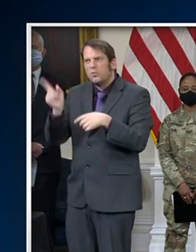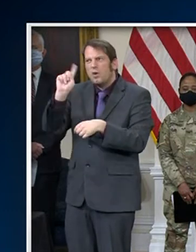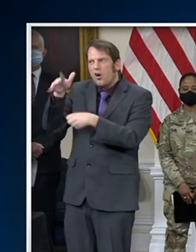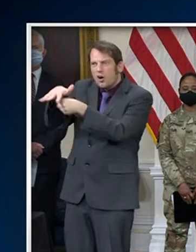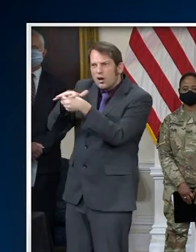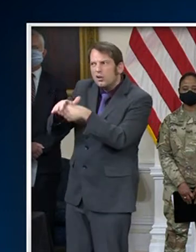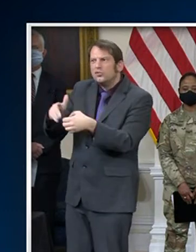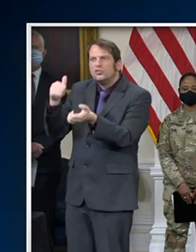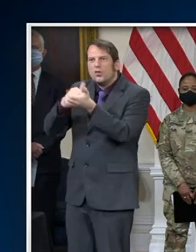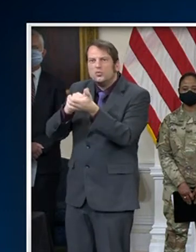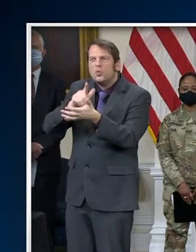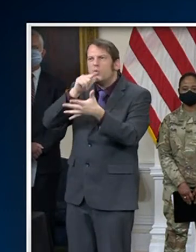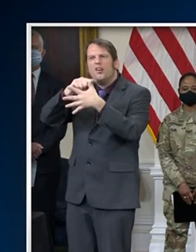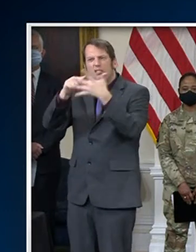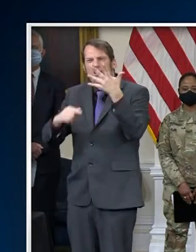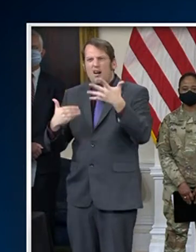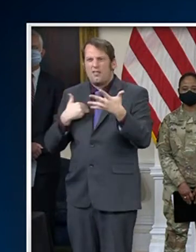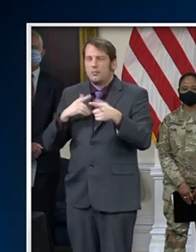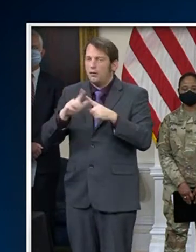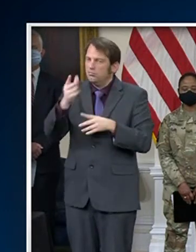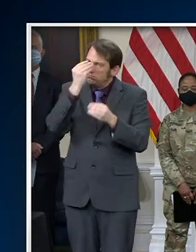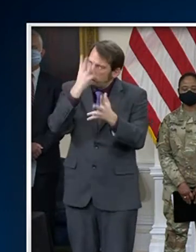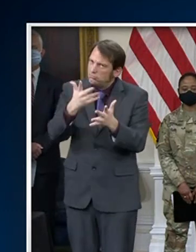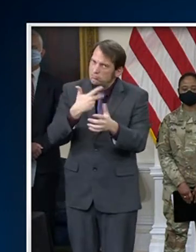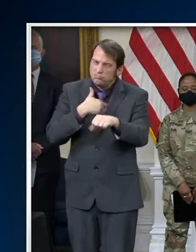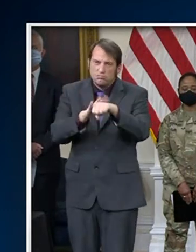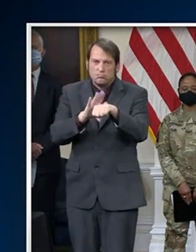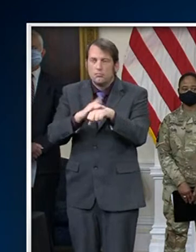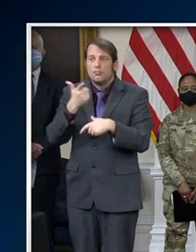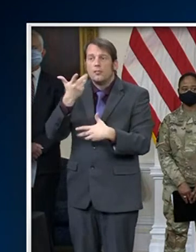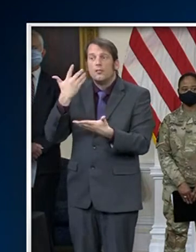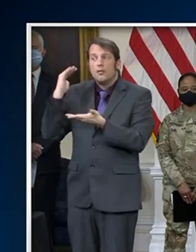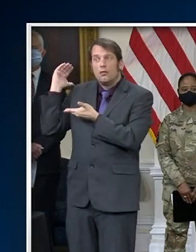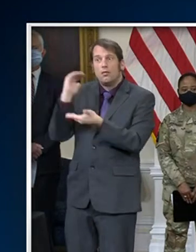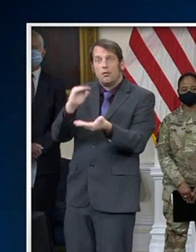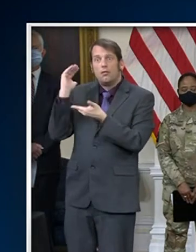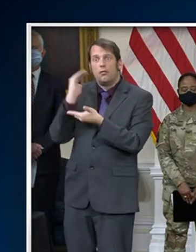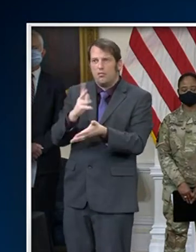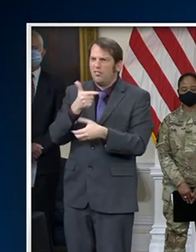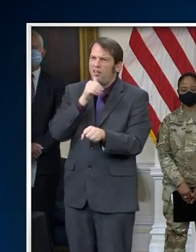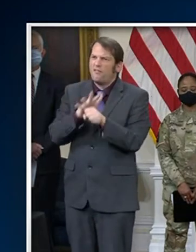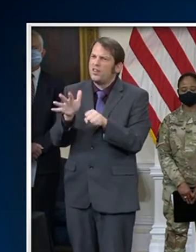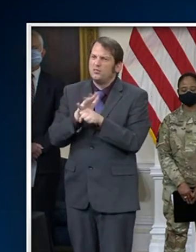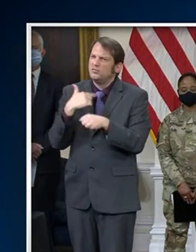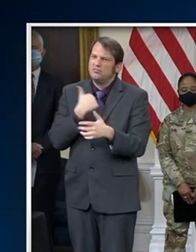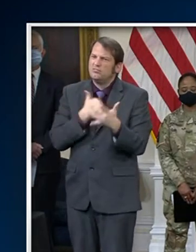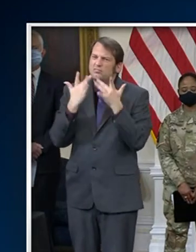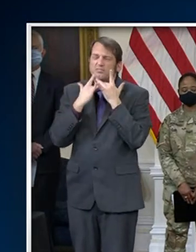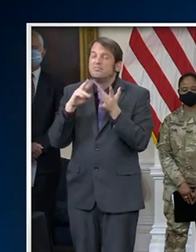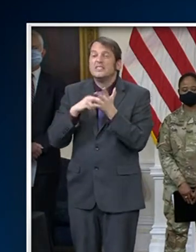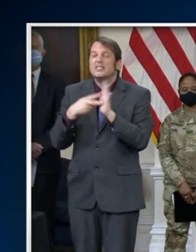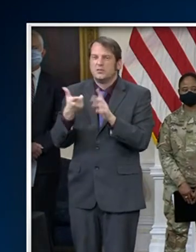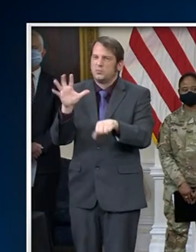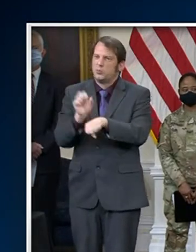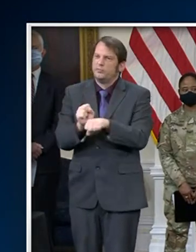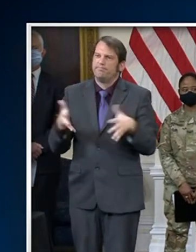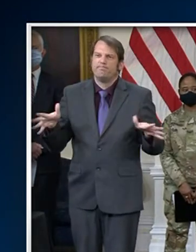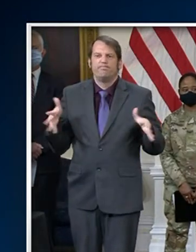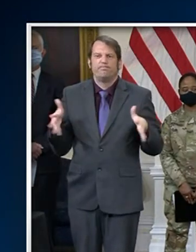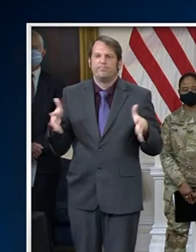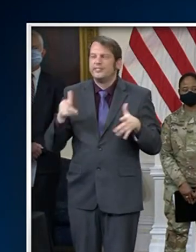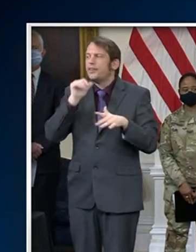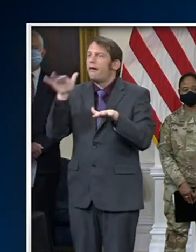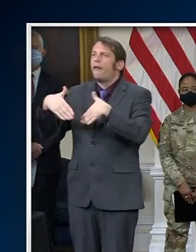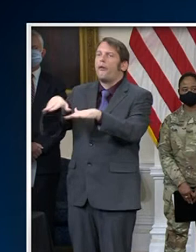supply remains so limited, vaccinations can only be done by appointment. And I just want to caution people that